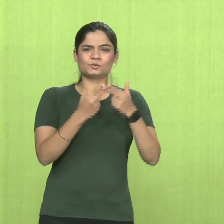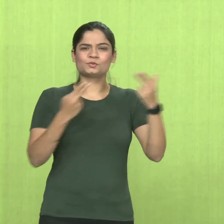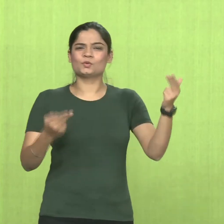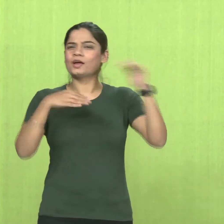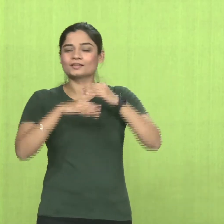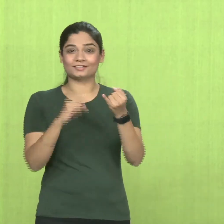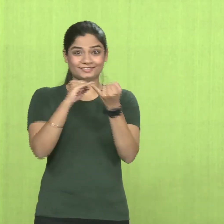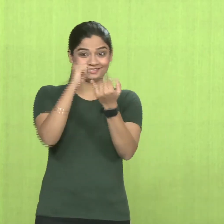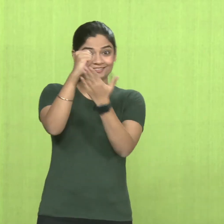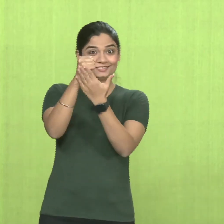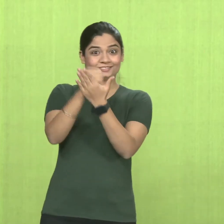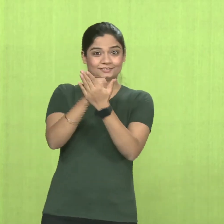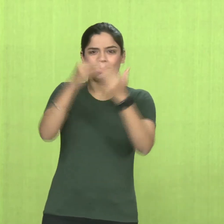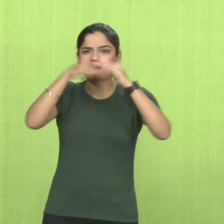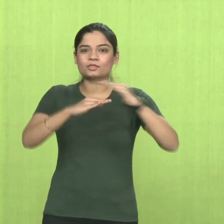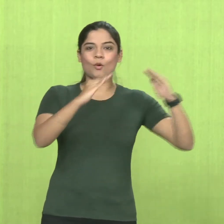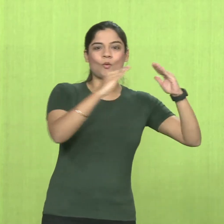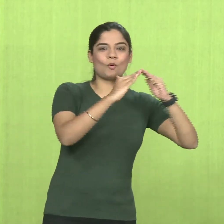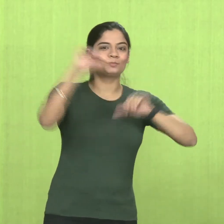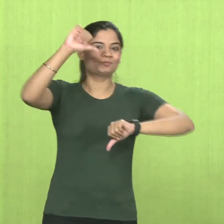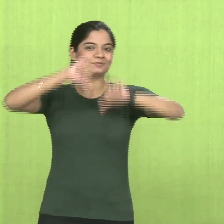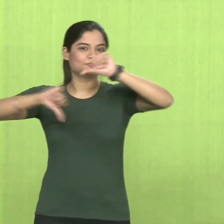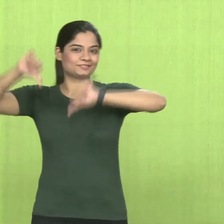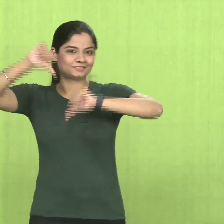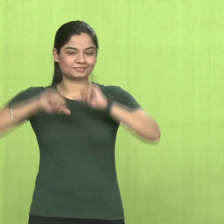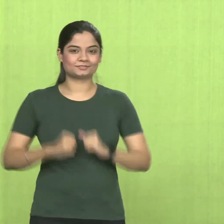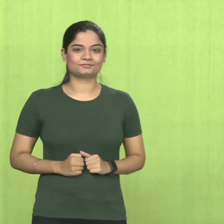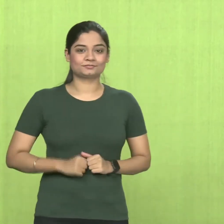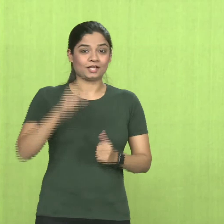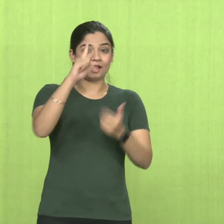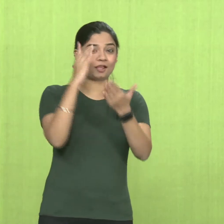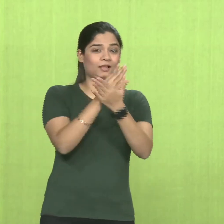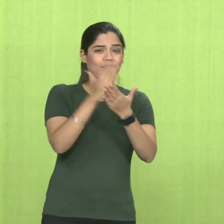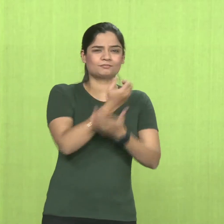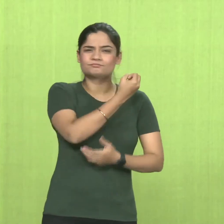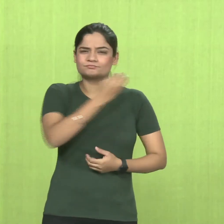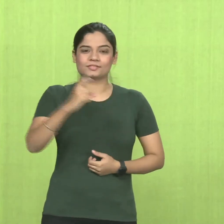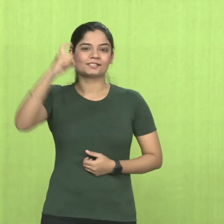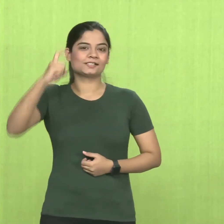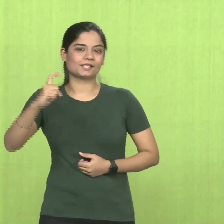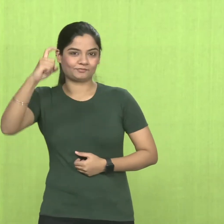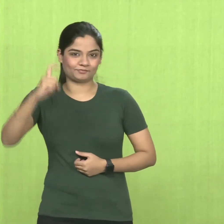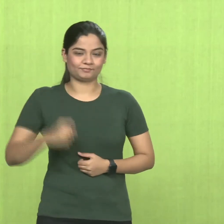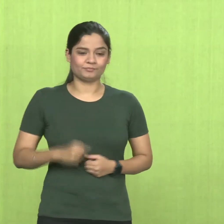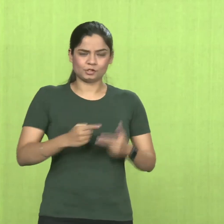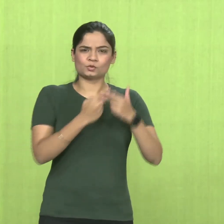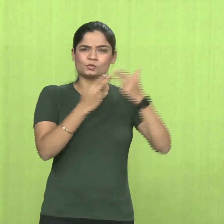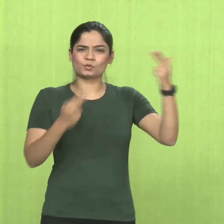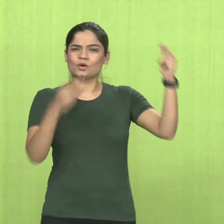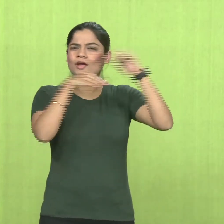The subject today is Home Science, lesson number 7. The title